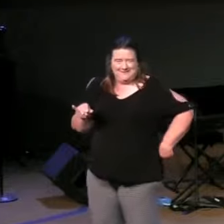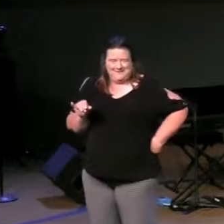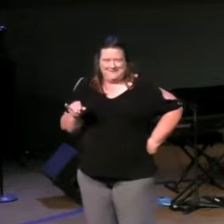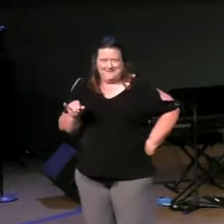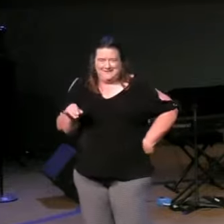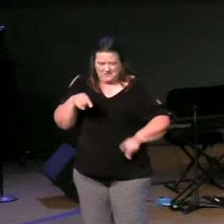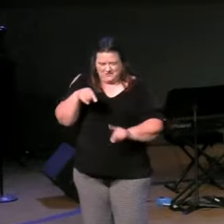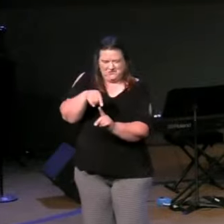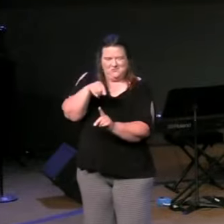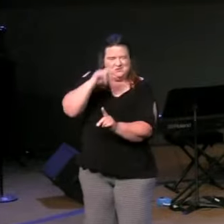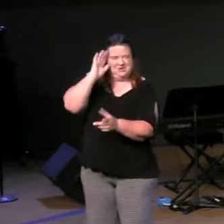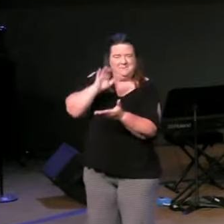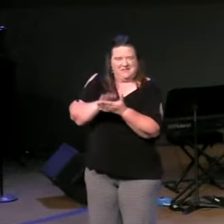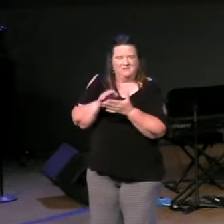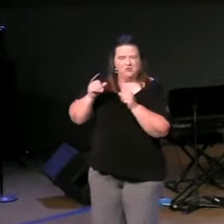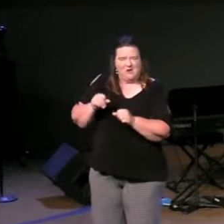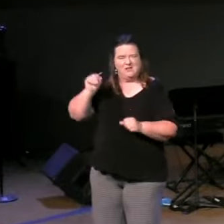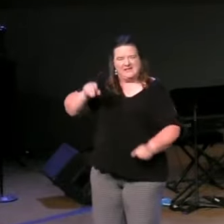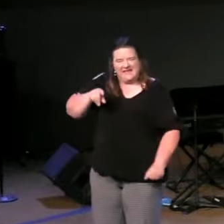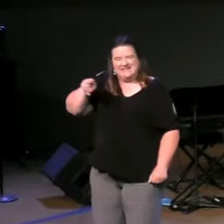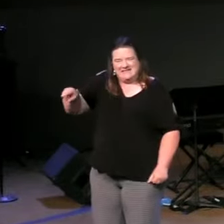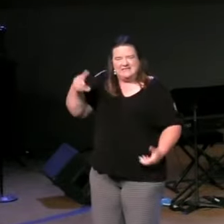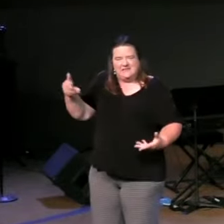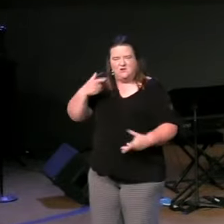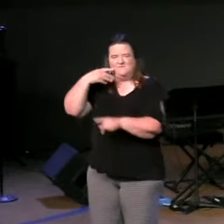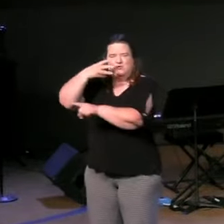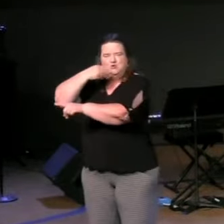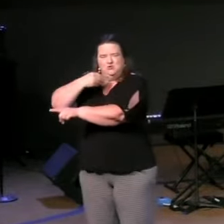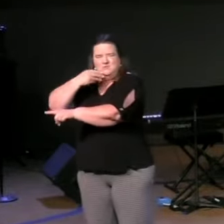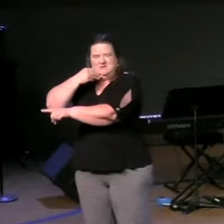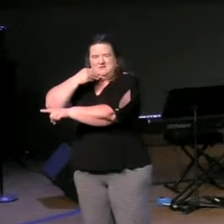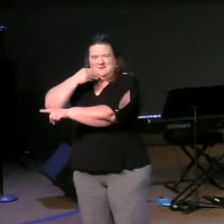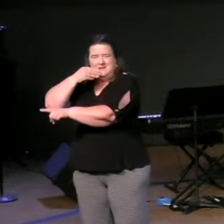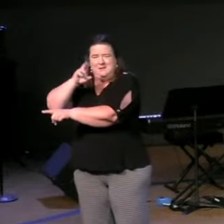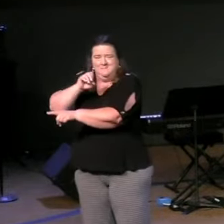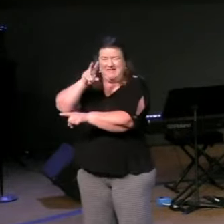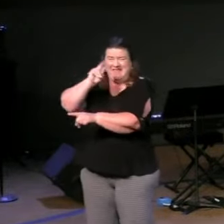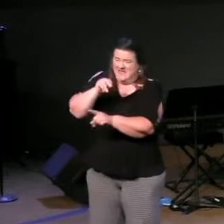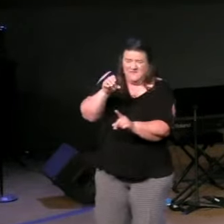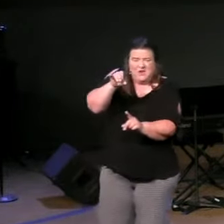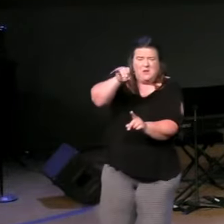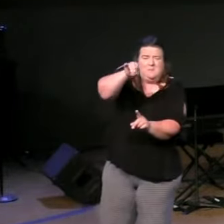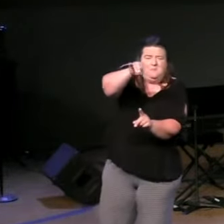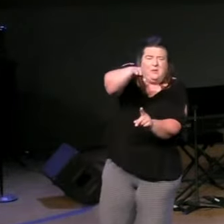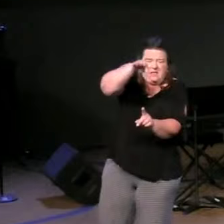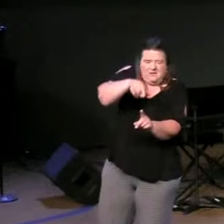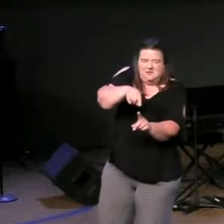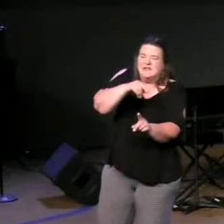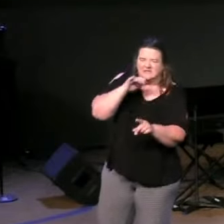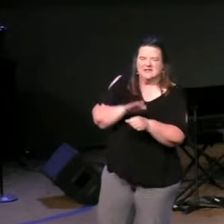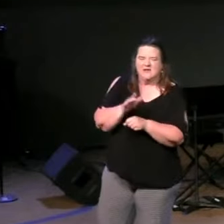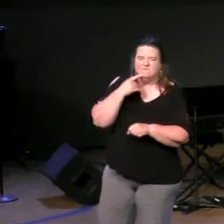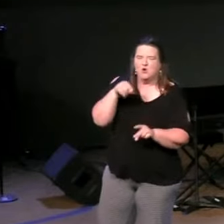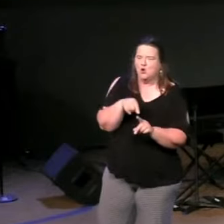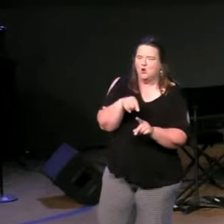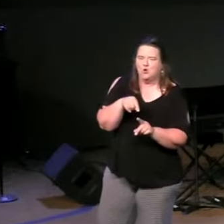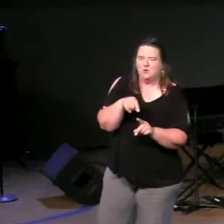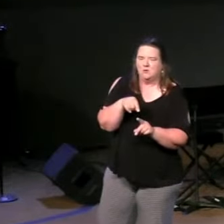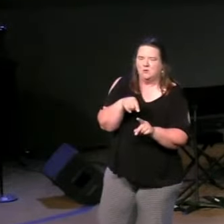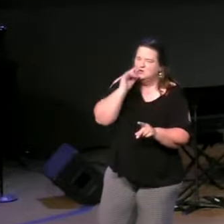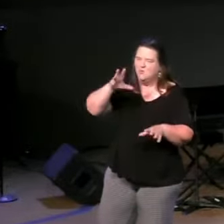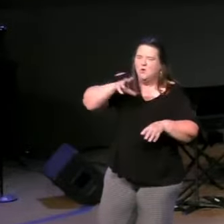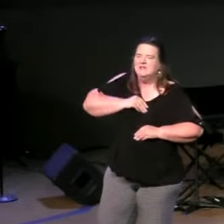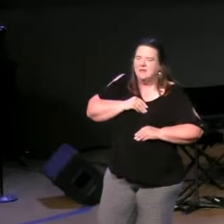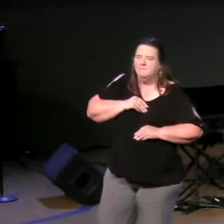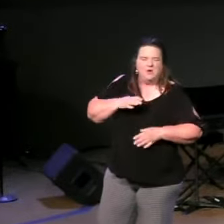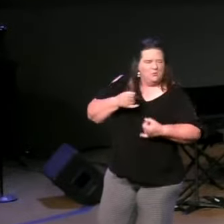She believes so strongly in Christ that if it's crumbs that she can have, she'll rejoice